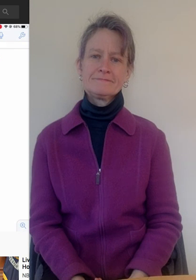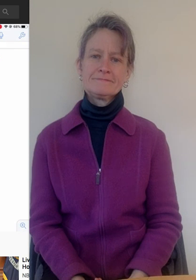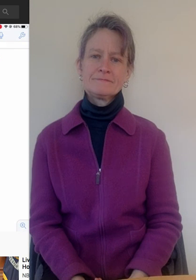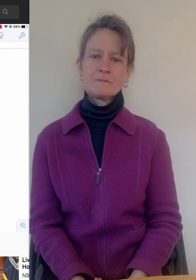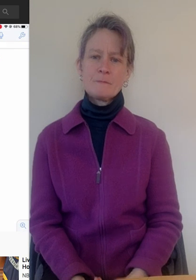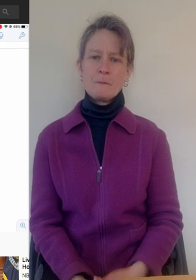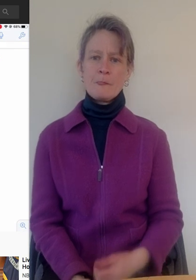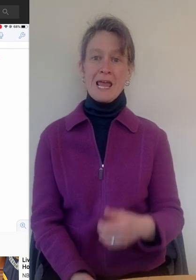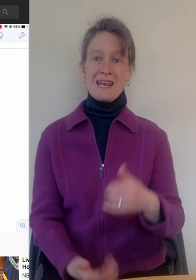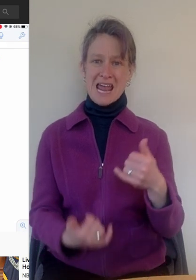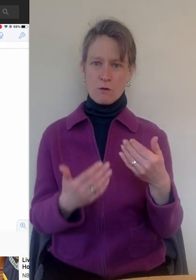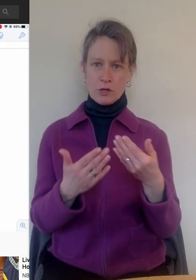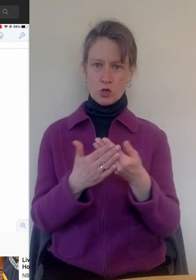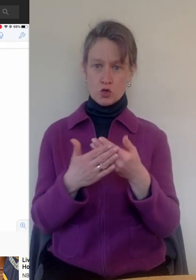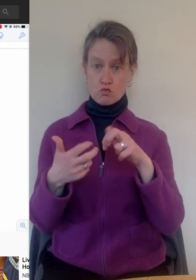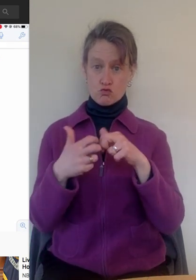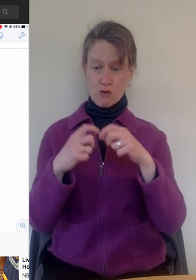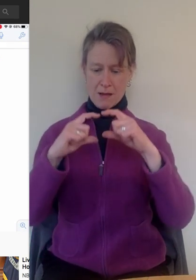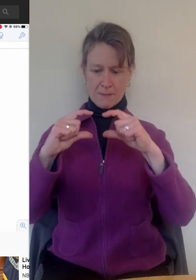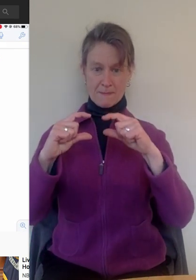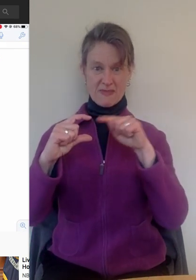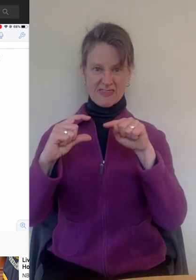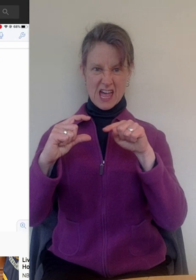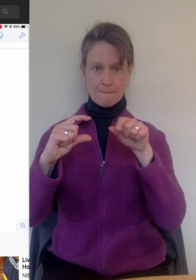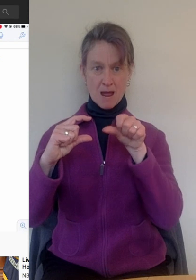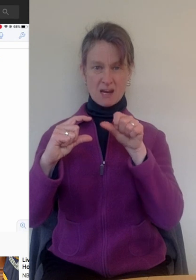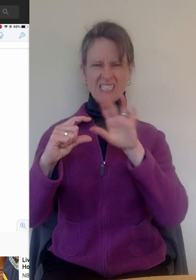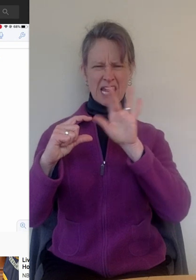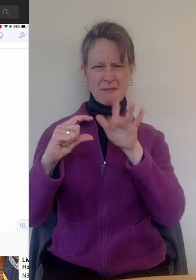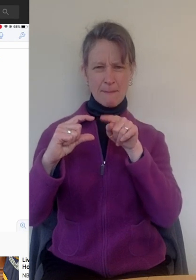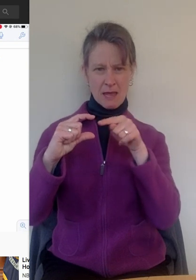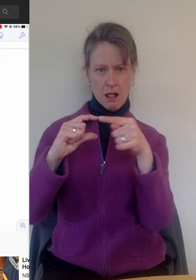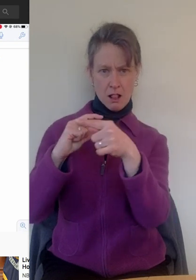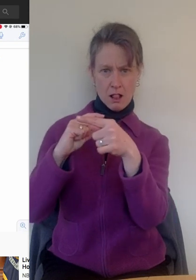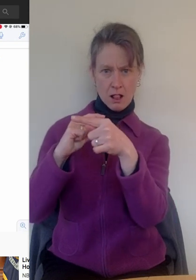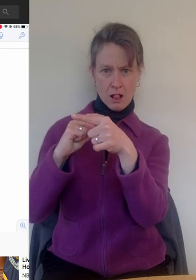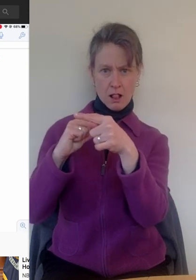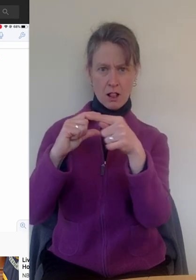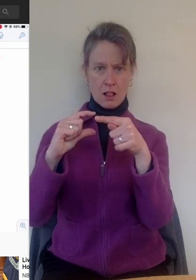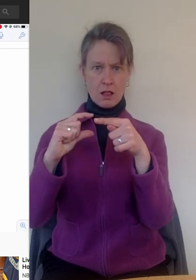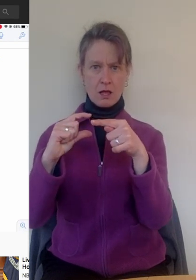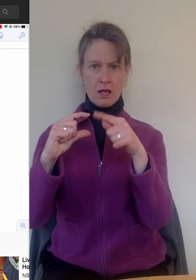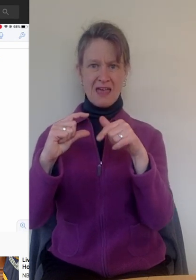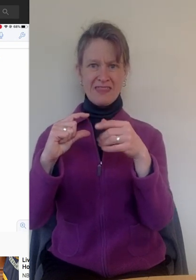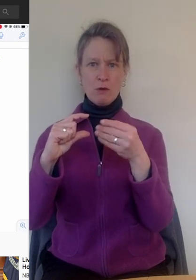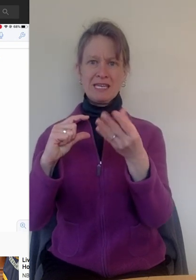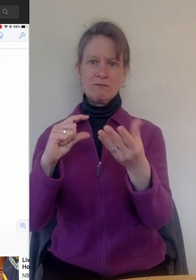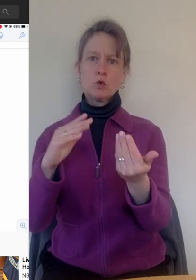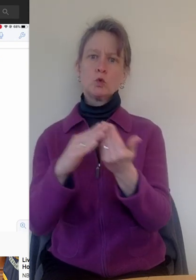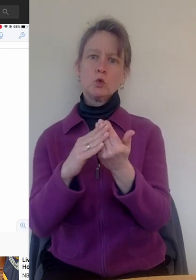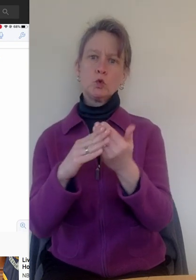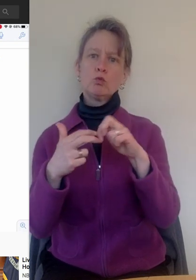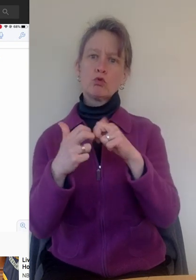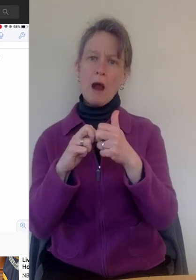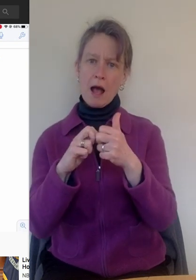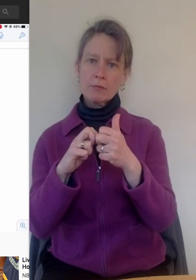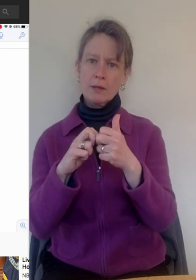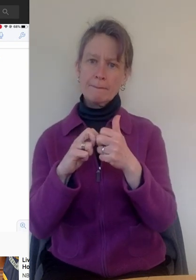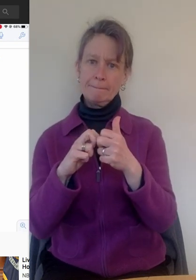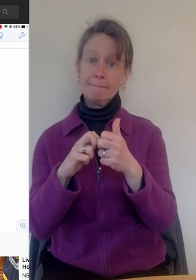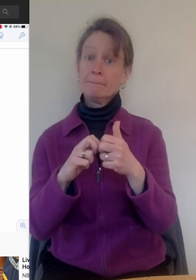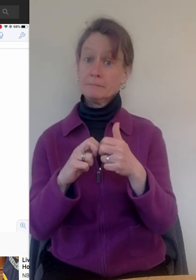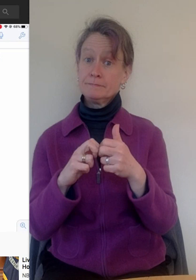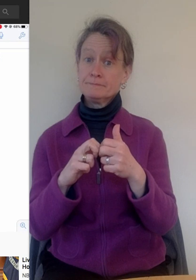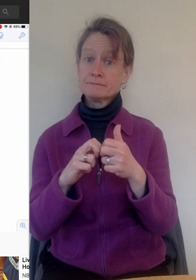So this new problem button in the middle is how you're going to find a new problem.